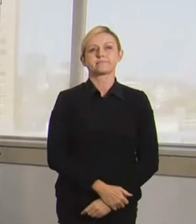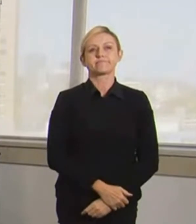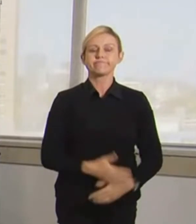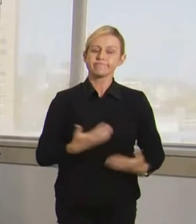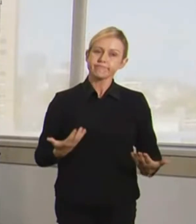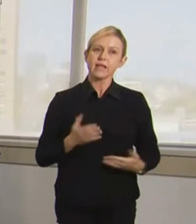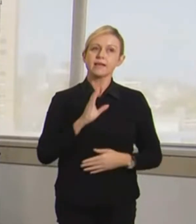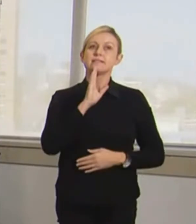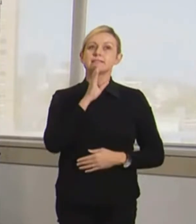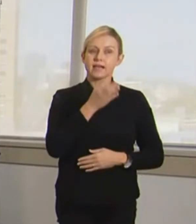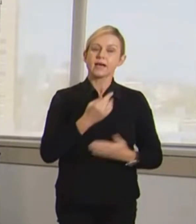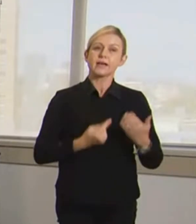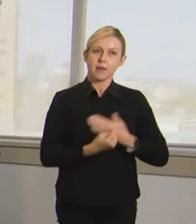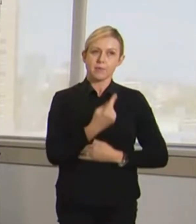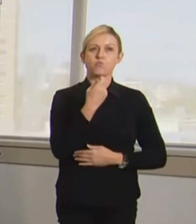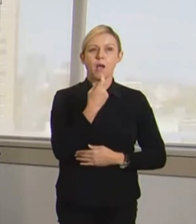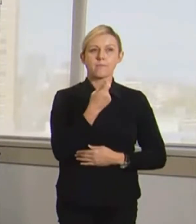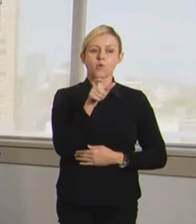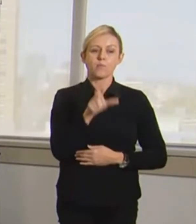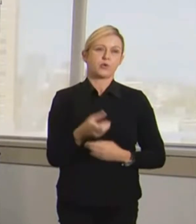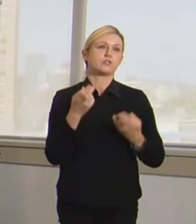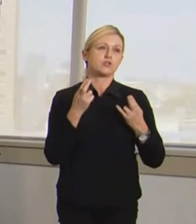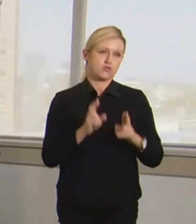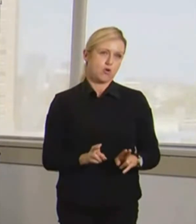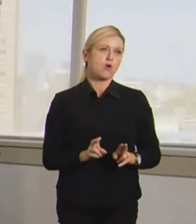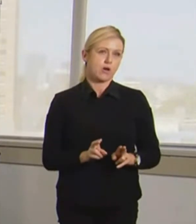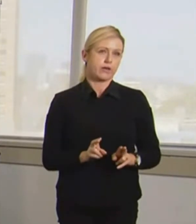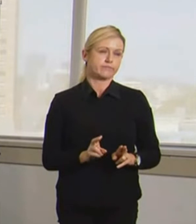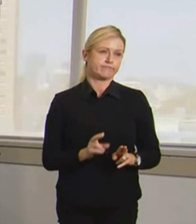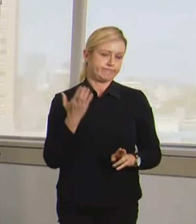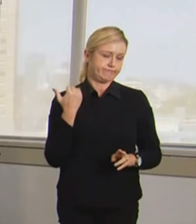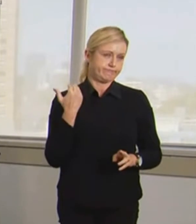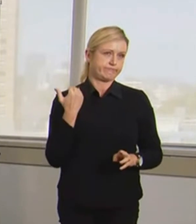Sadly, there has been another death, and I'll ask Dr. Chant to talk about that.